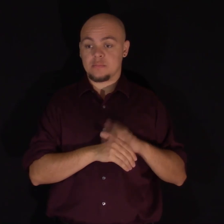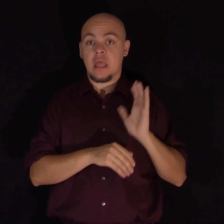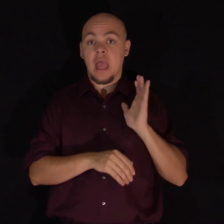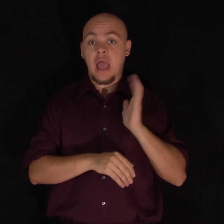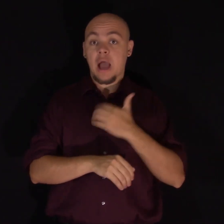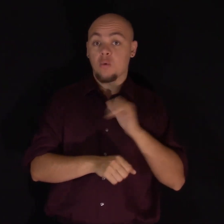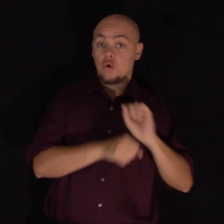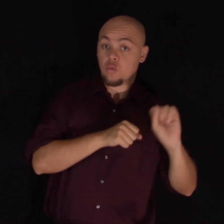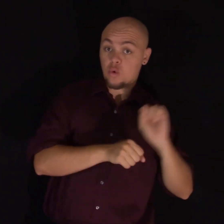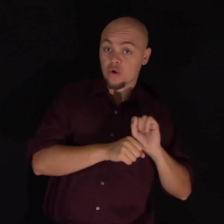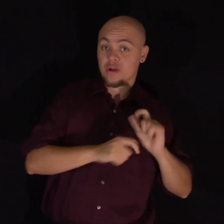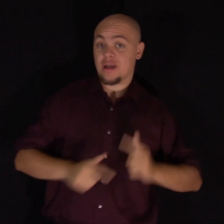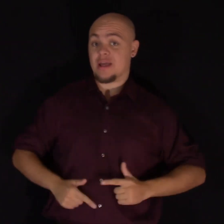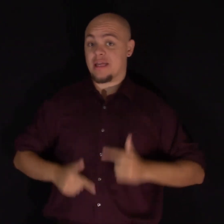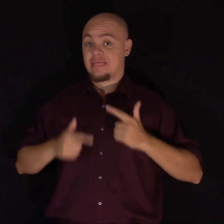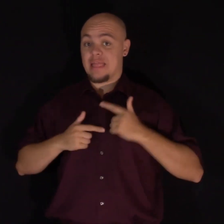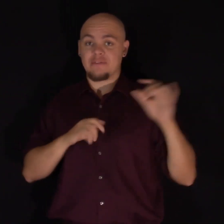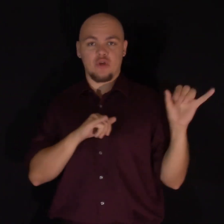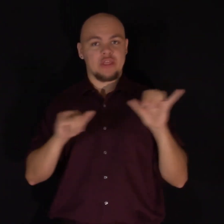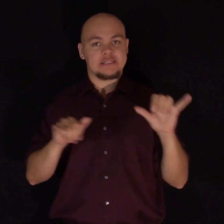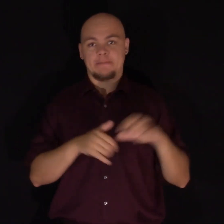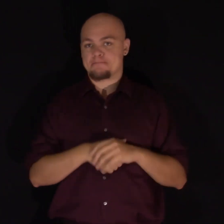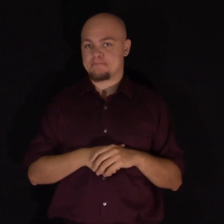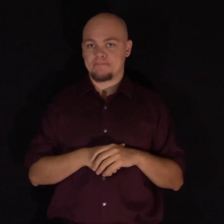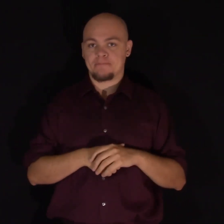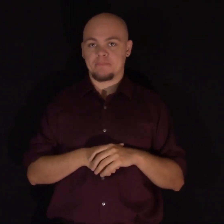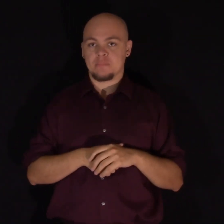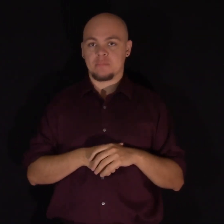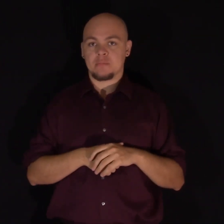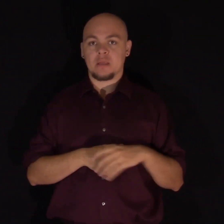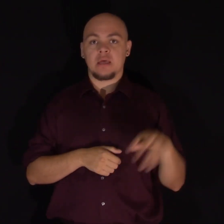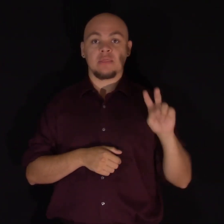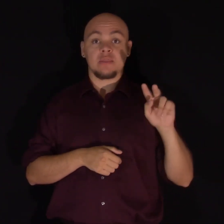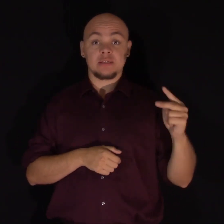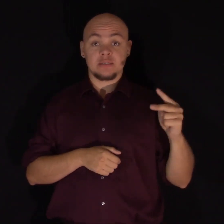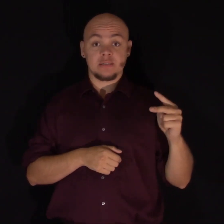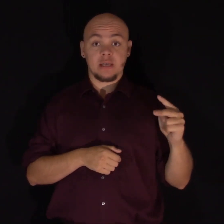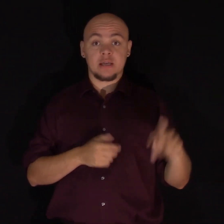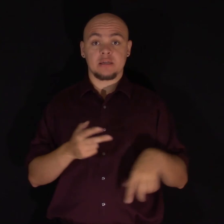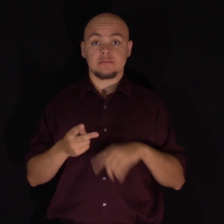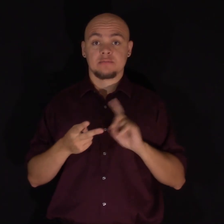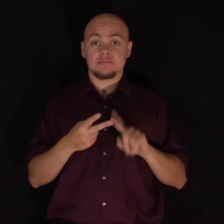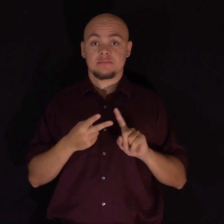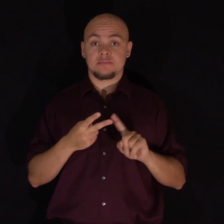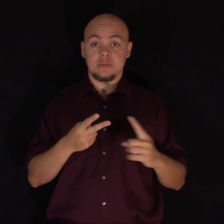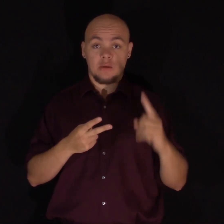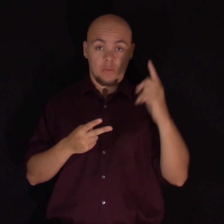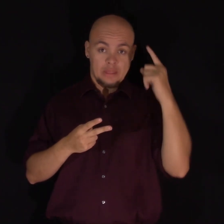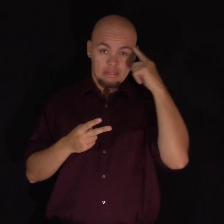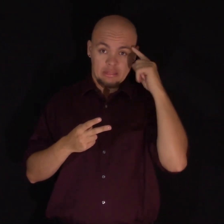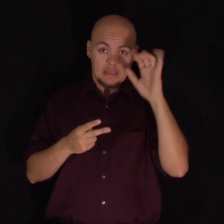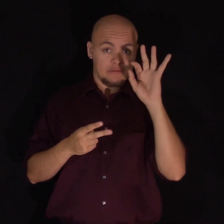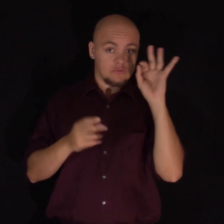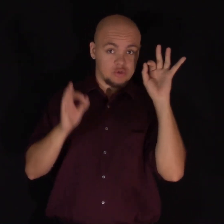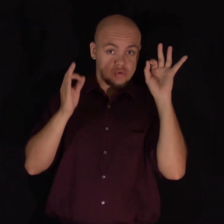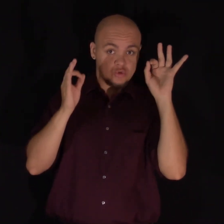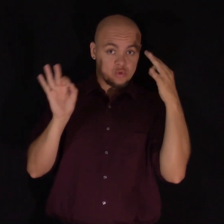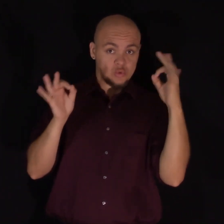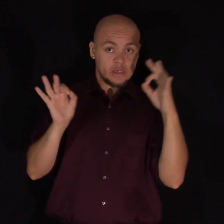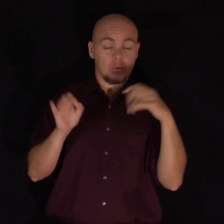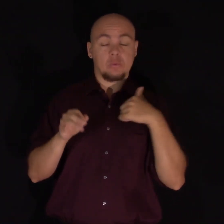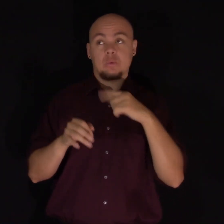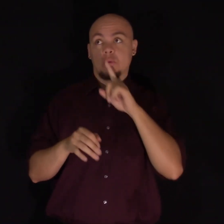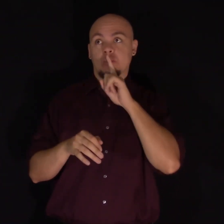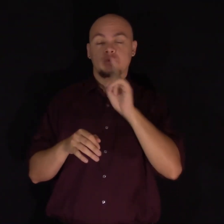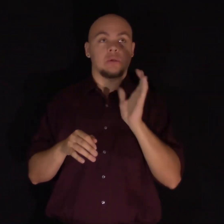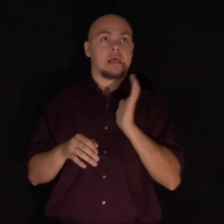our life are the same way. The second shift, we like to think of distraction as the enemy of